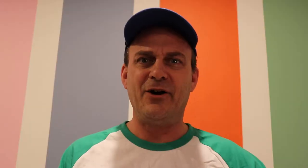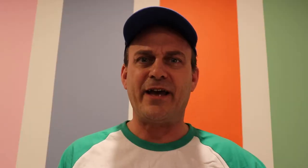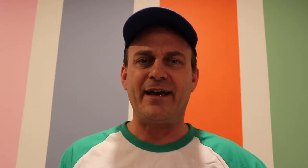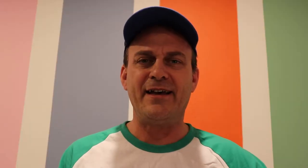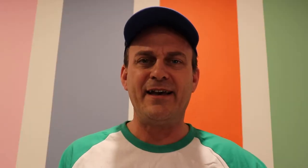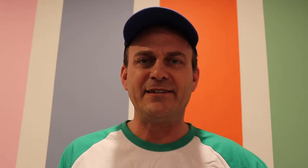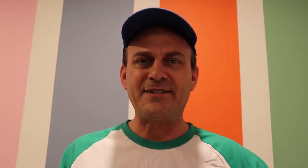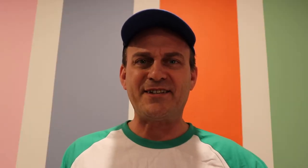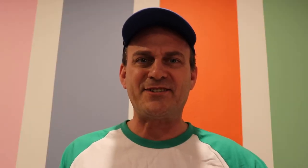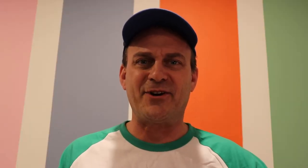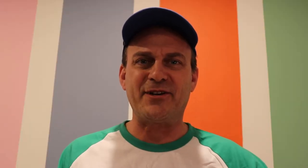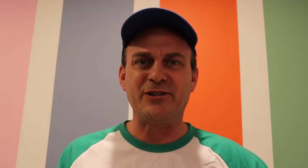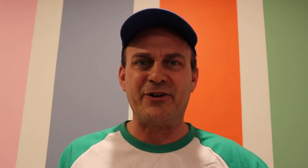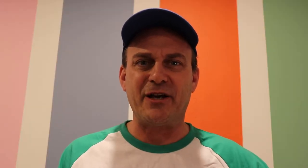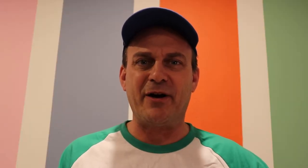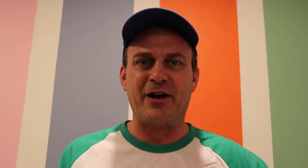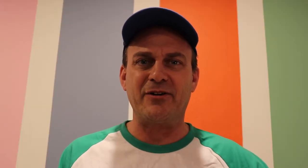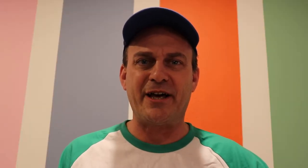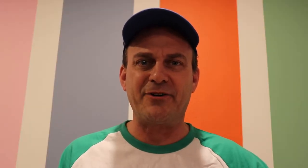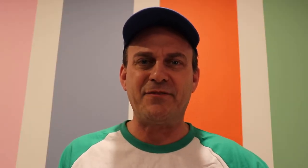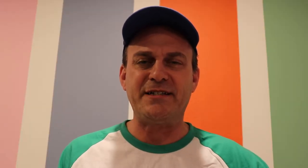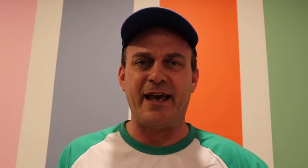Okay, let's get started learning about our letter of the day.